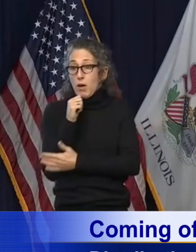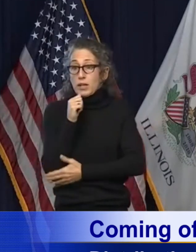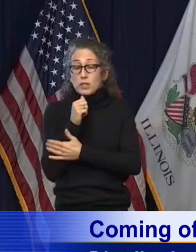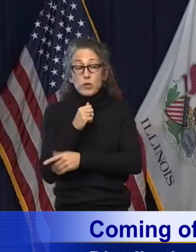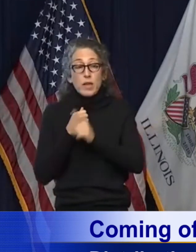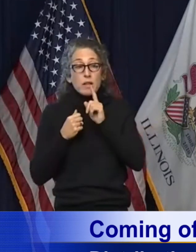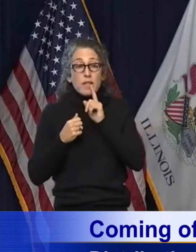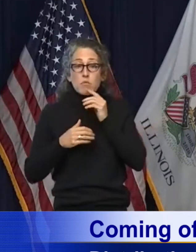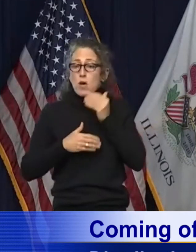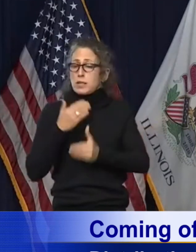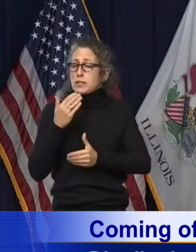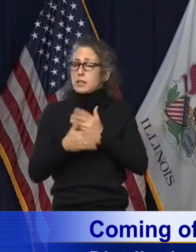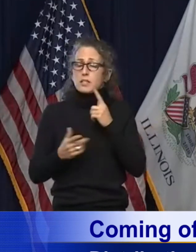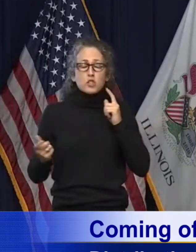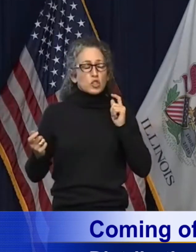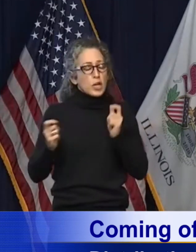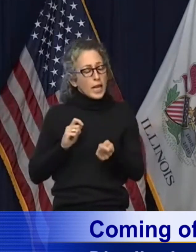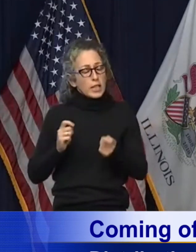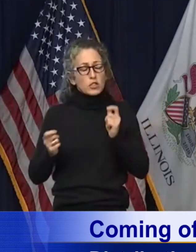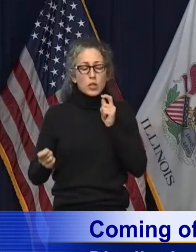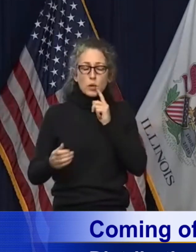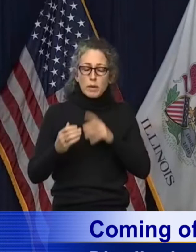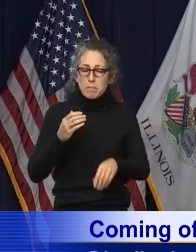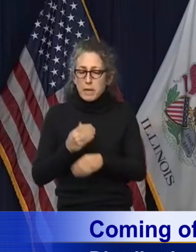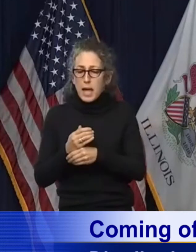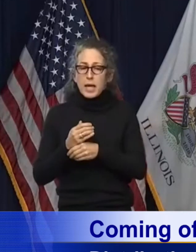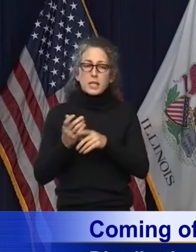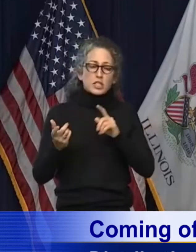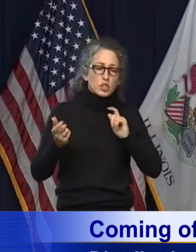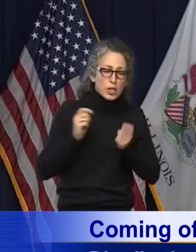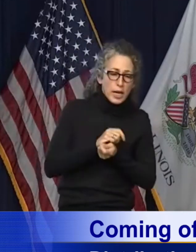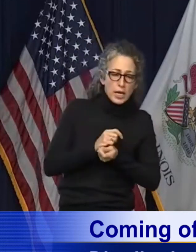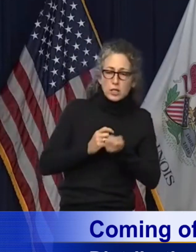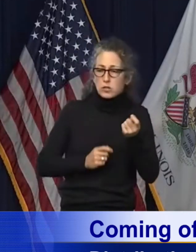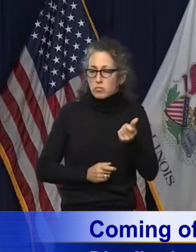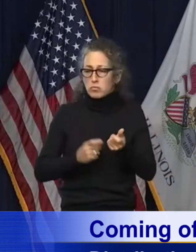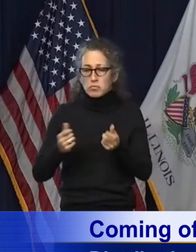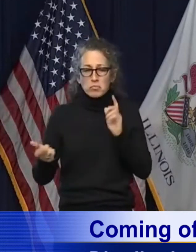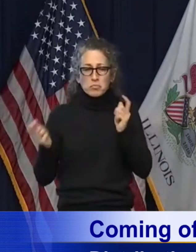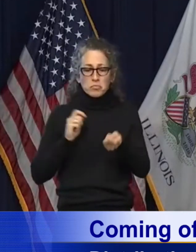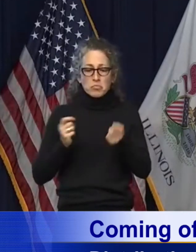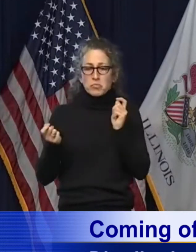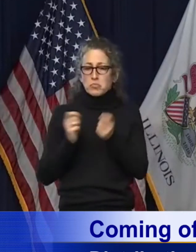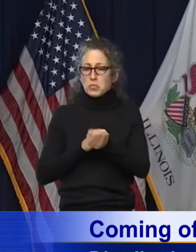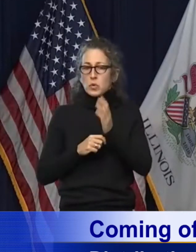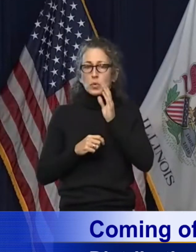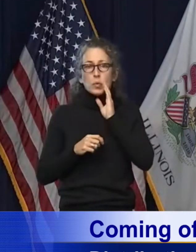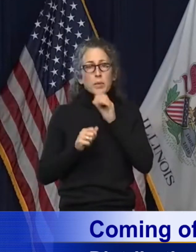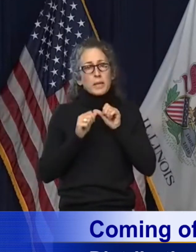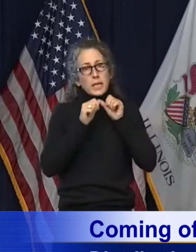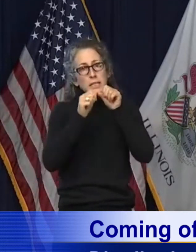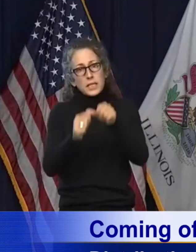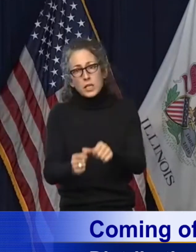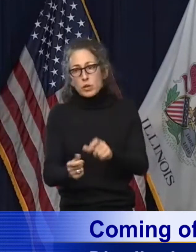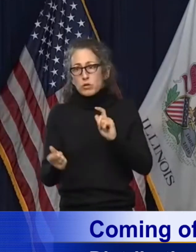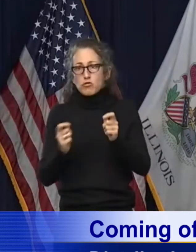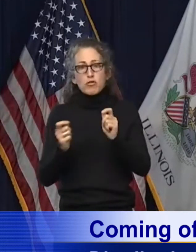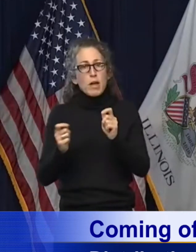be in flux and amended and updated and upgraded for the entire, for all of next year. So